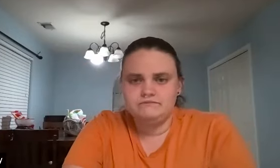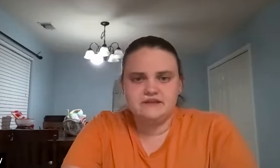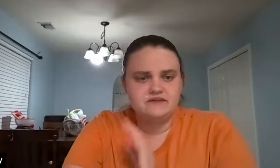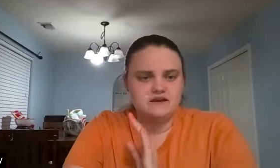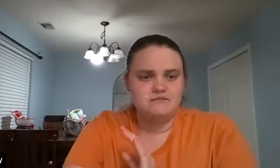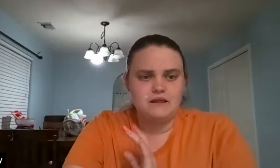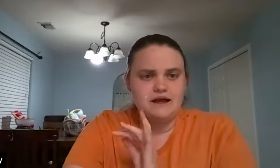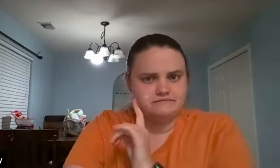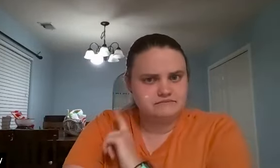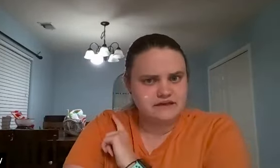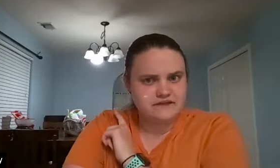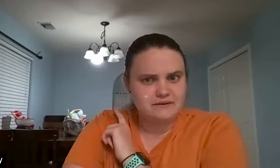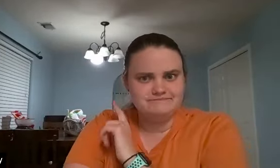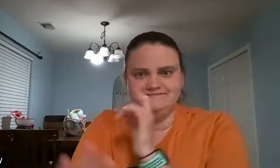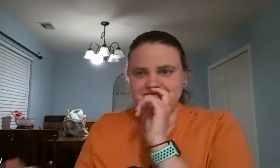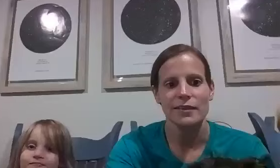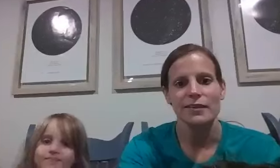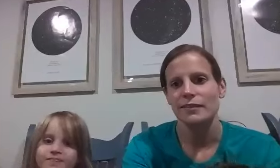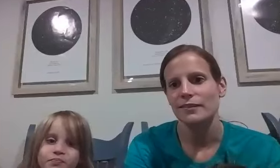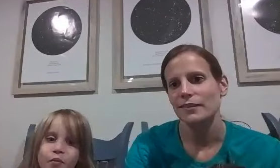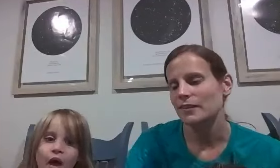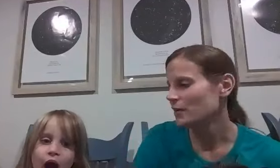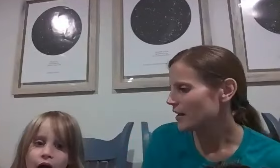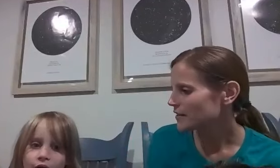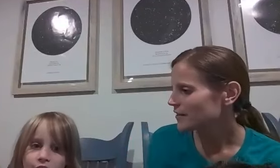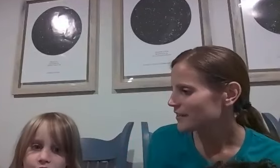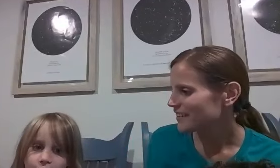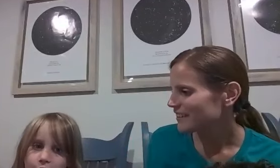can think of while I get them? Me too. You asked.